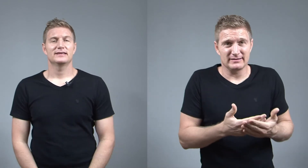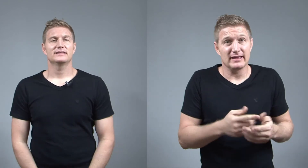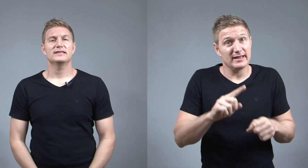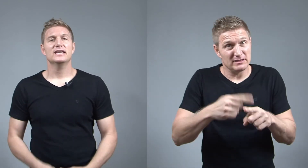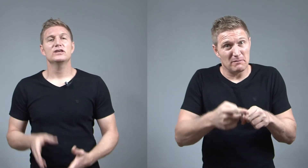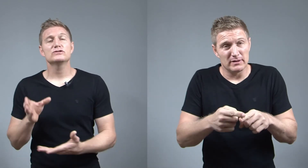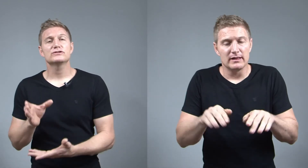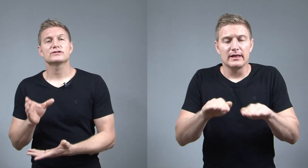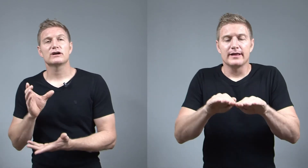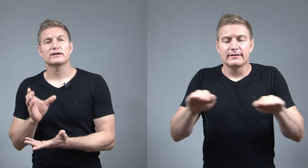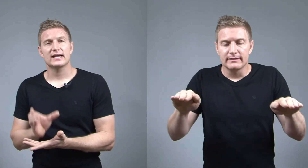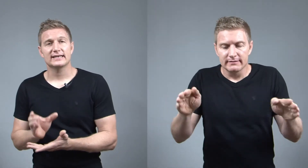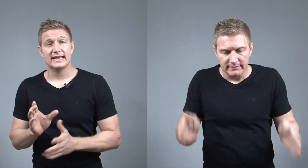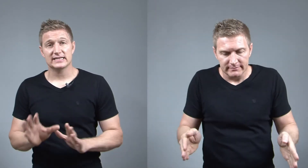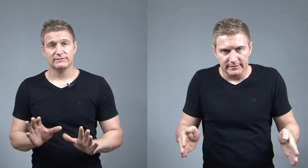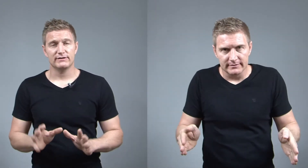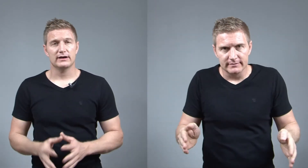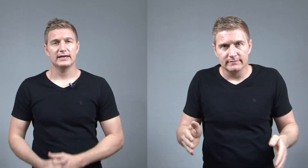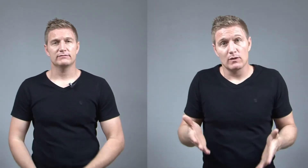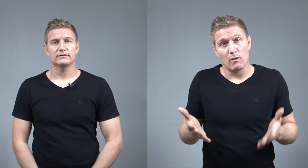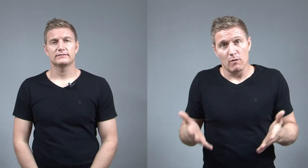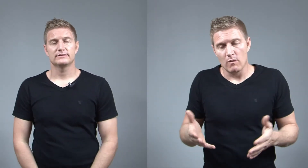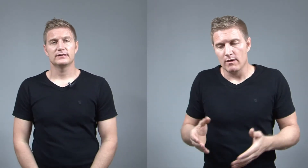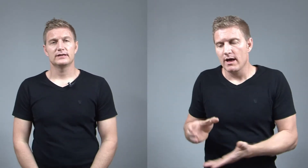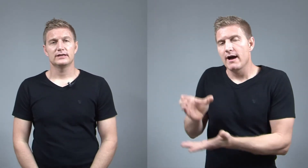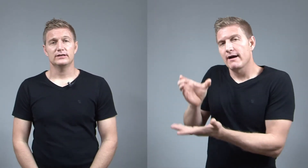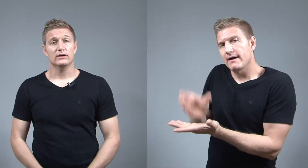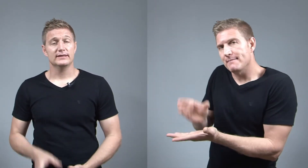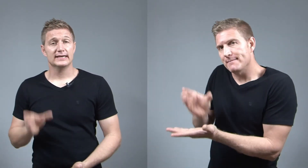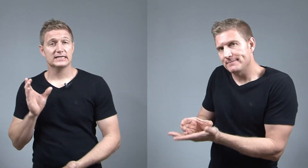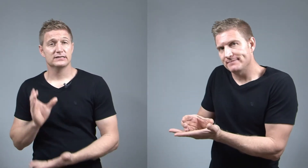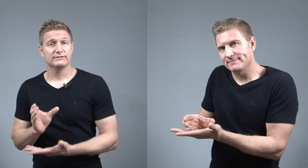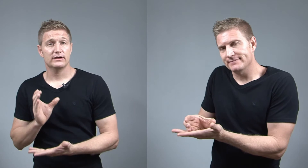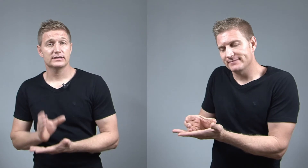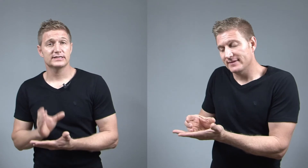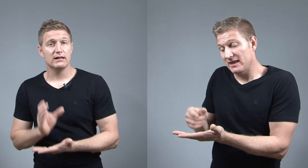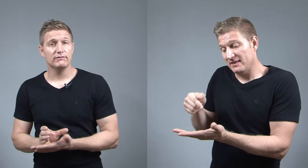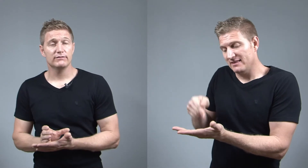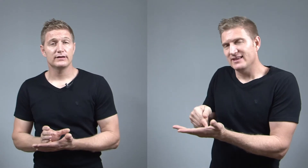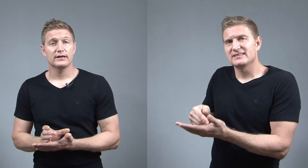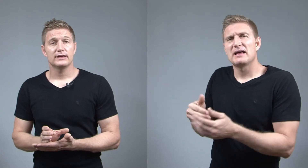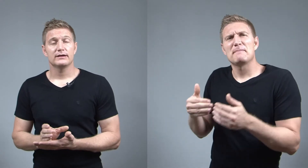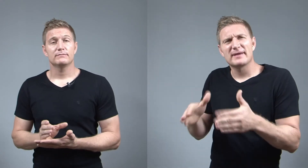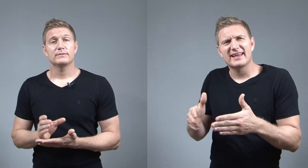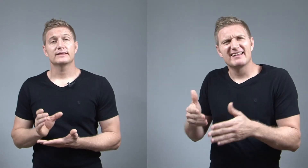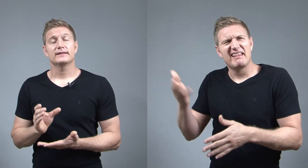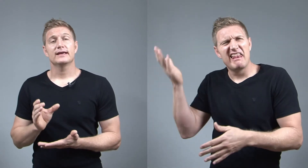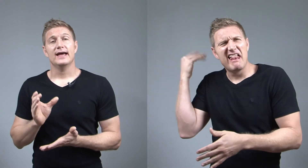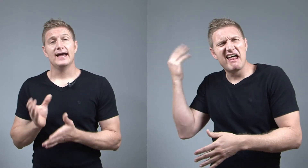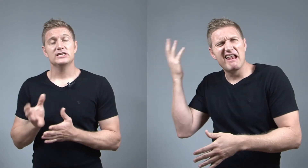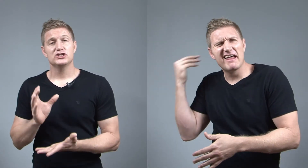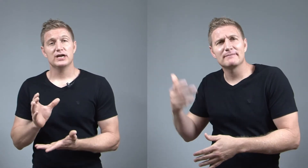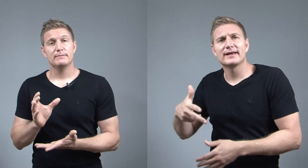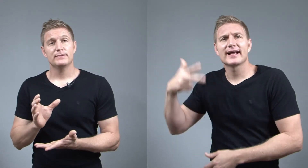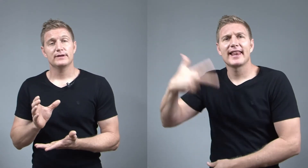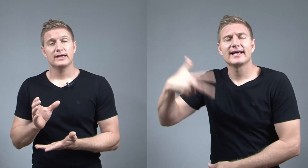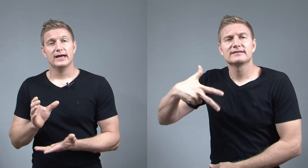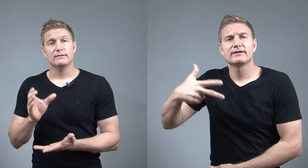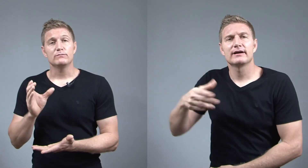they used to start at classifier level. Not the classifier itself, but the hand shape and